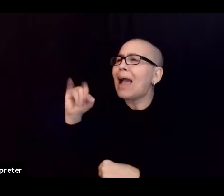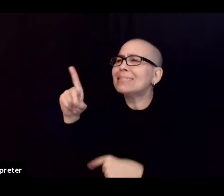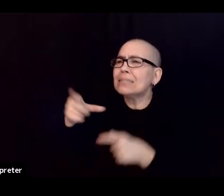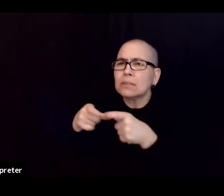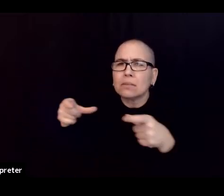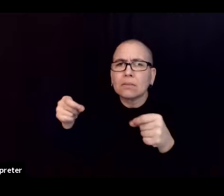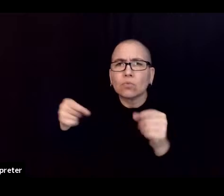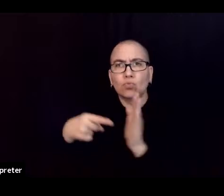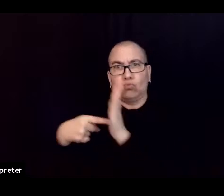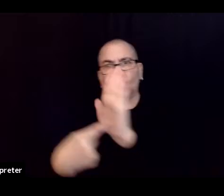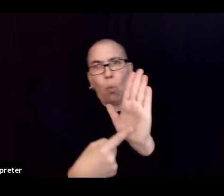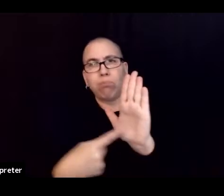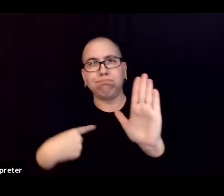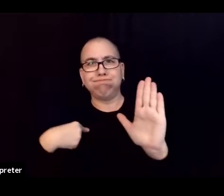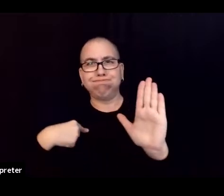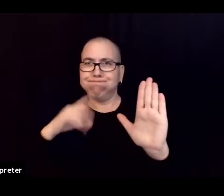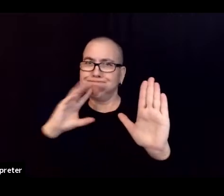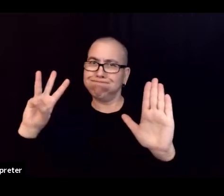issued ID?